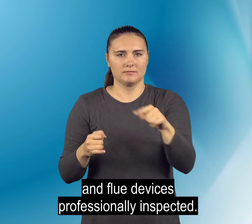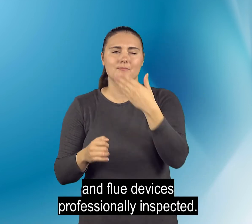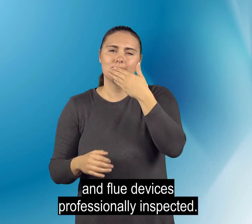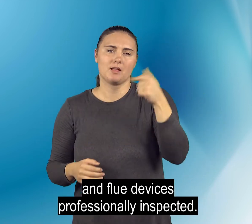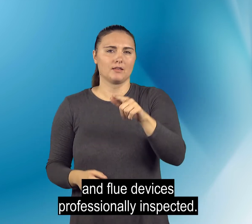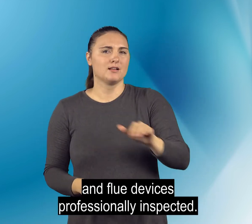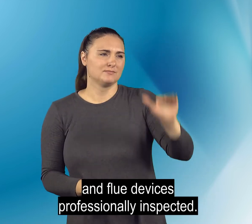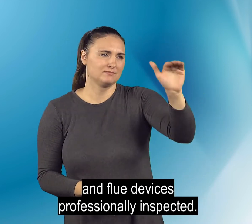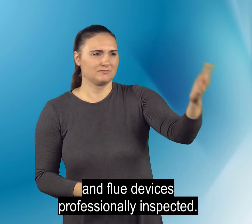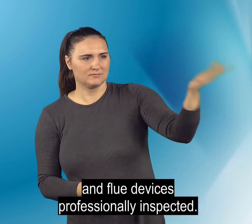inspected.